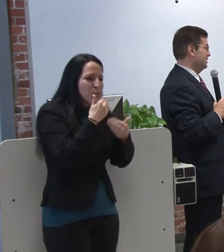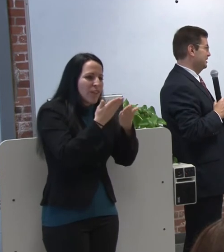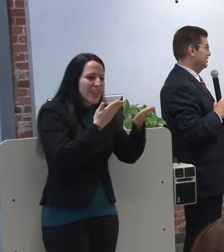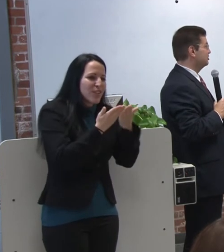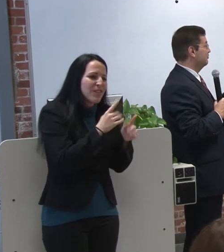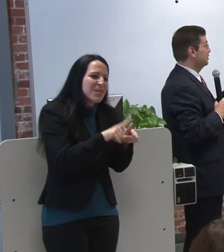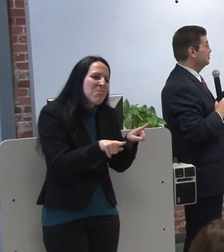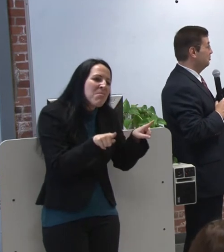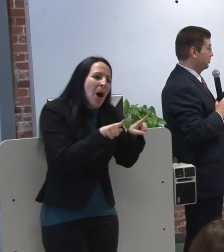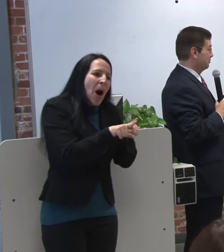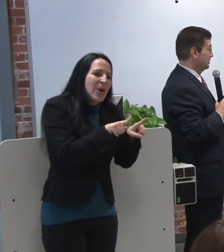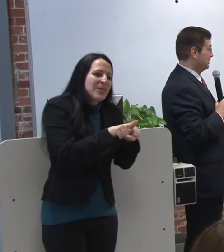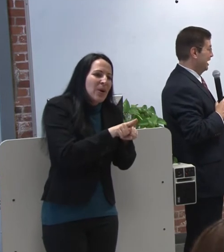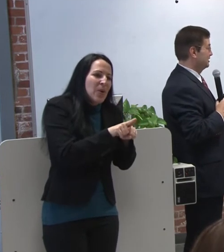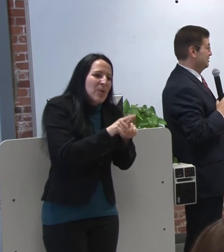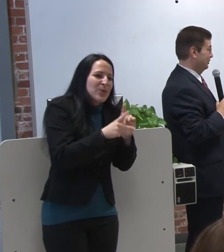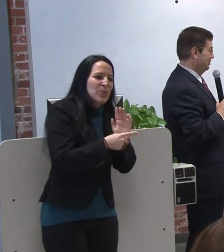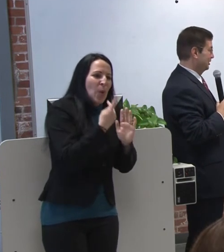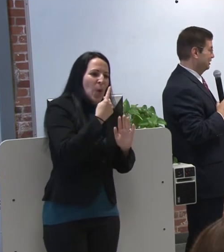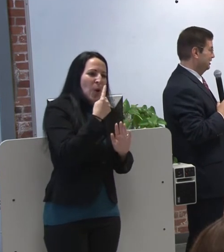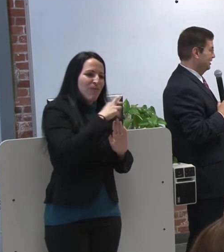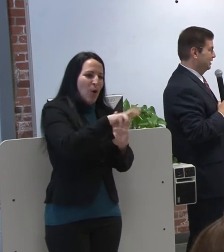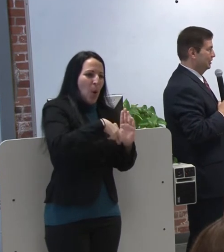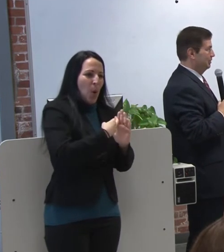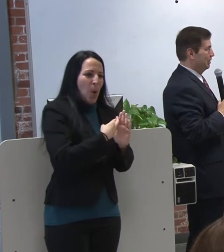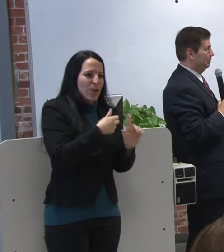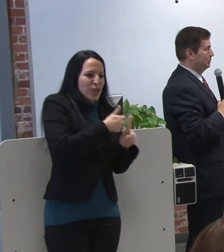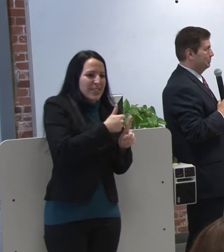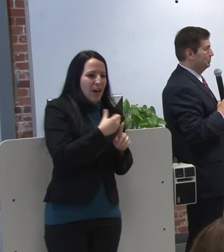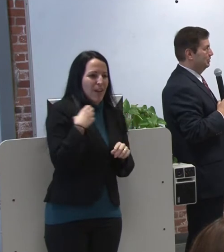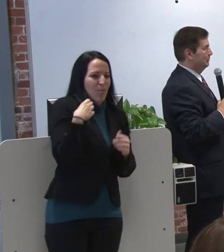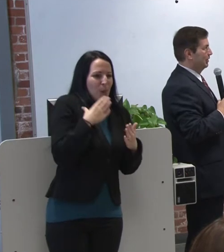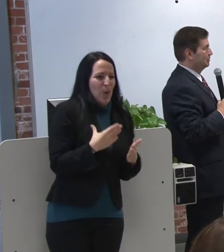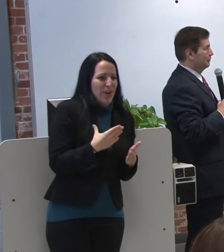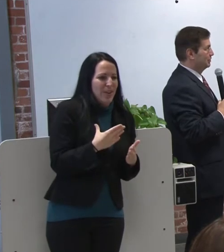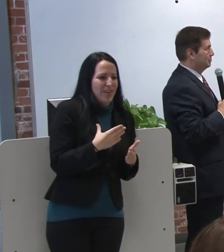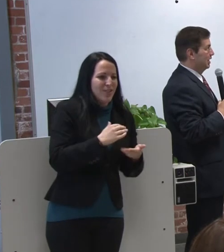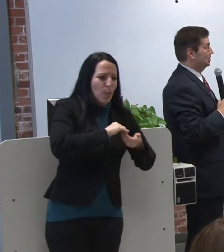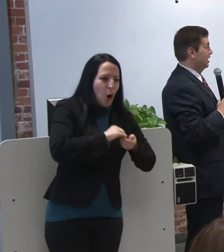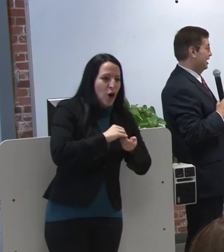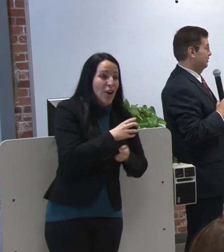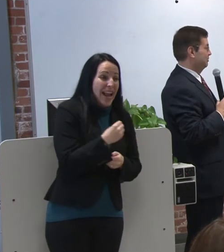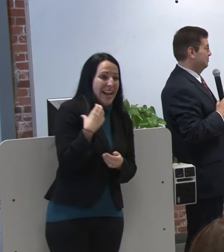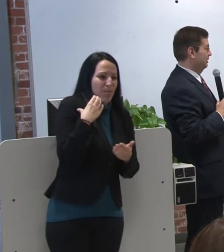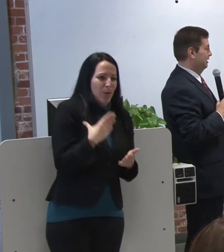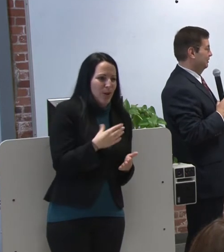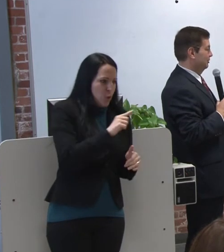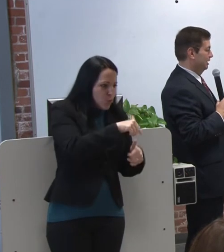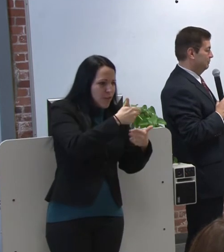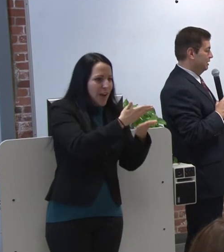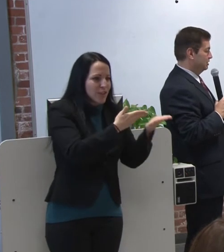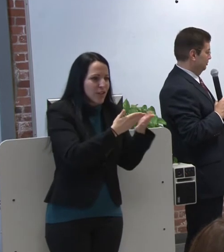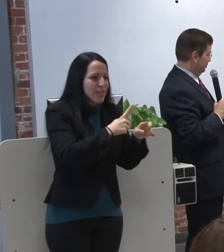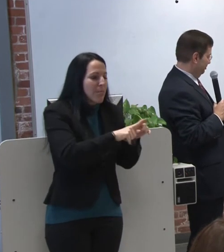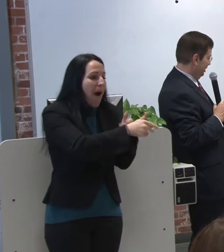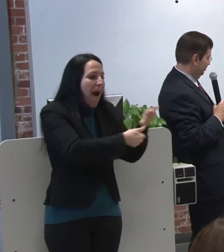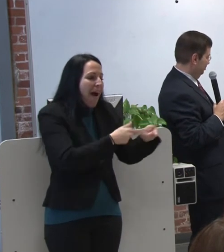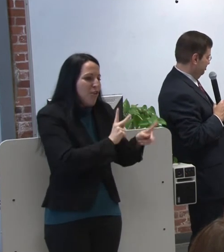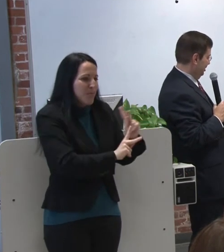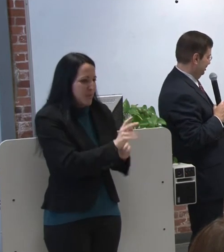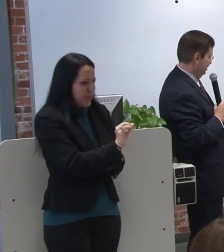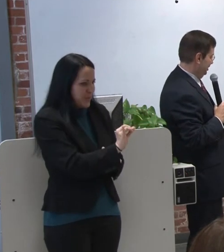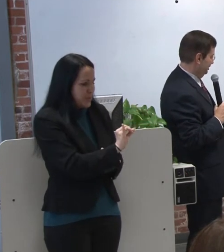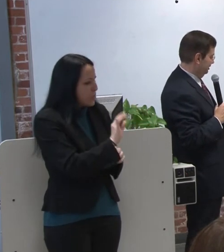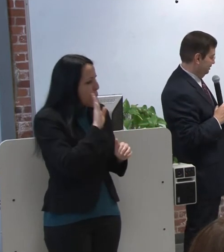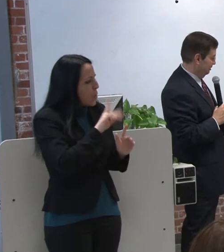also serving a dual purpose as an employer. Yeah, you not only do various services, but actually hire people out of the grant. So we'll start back